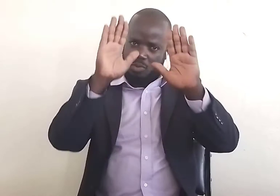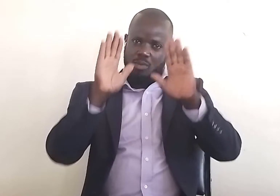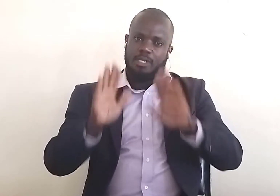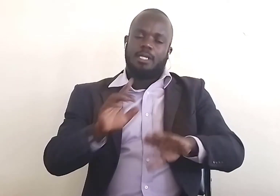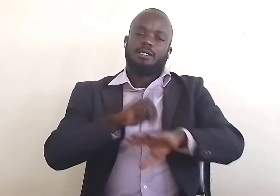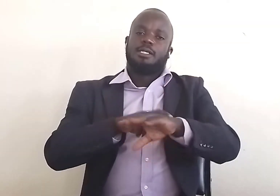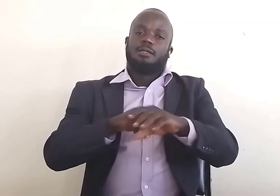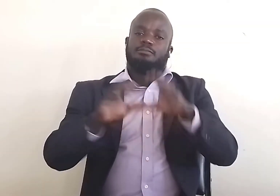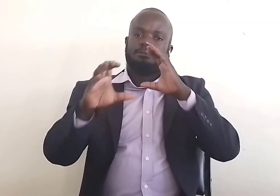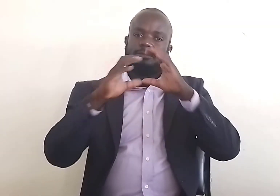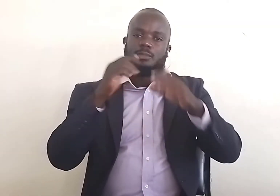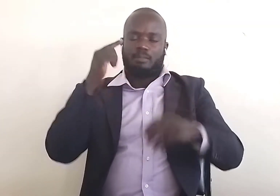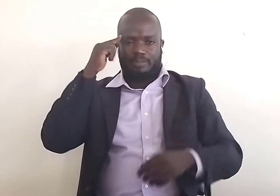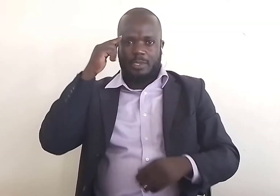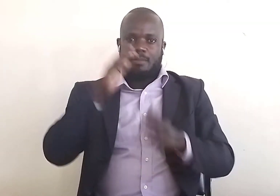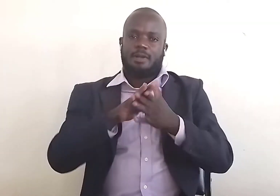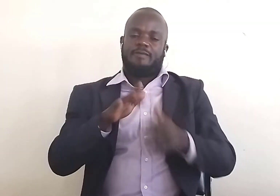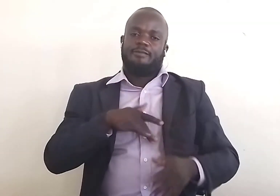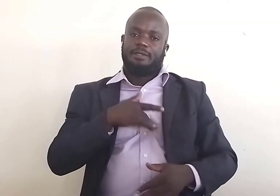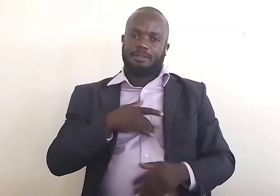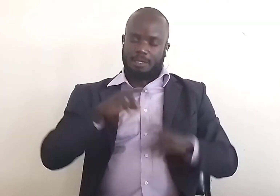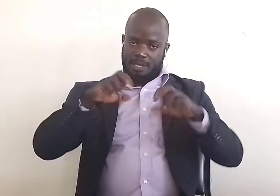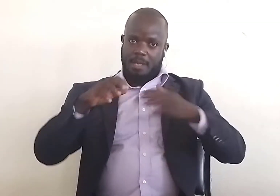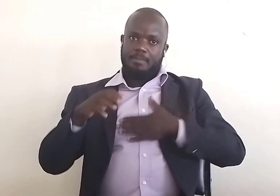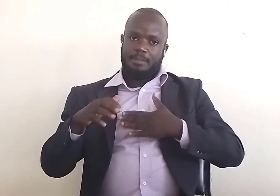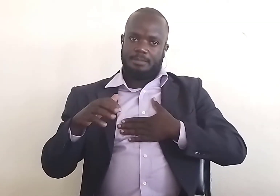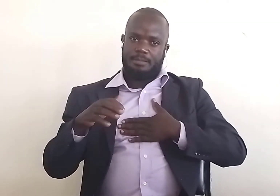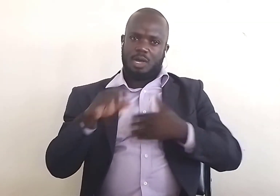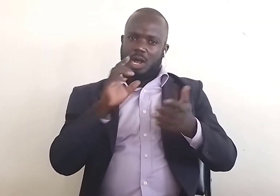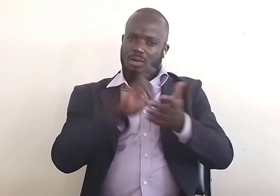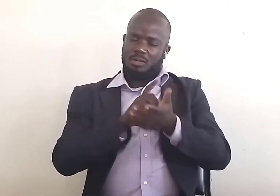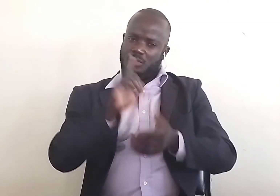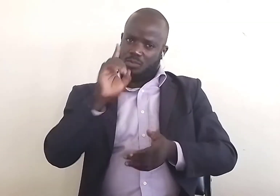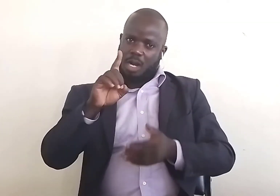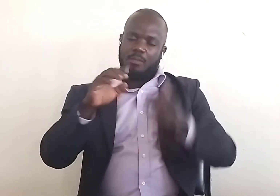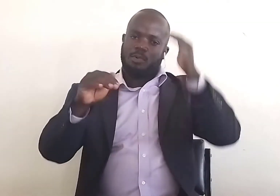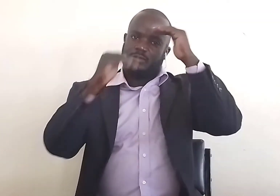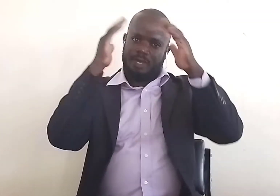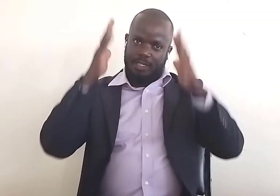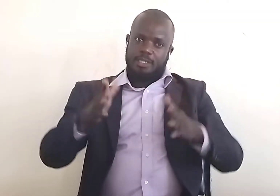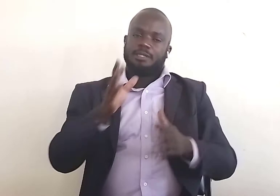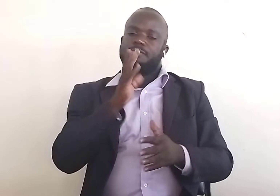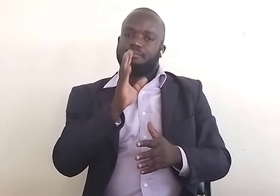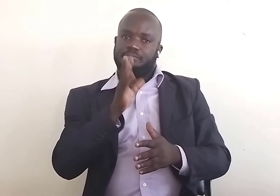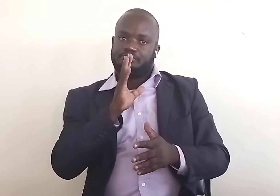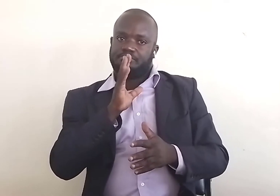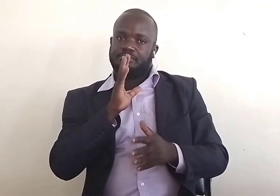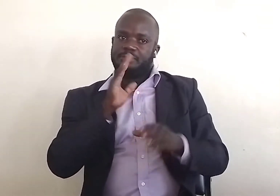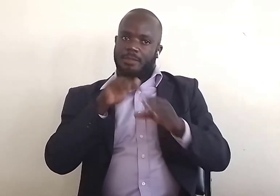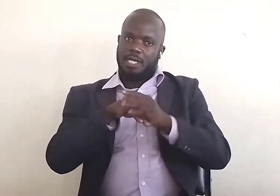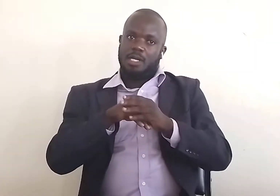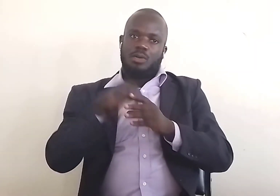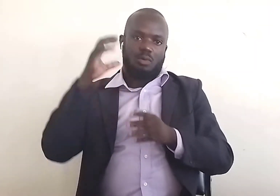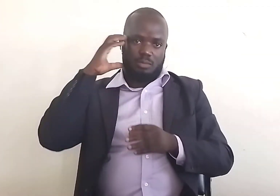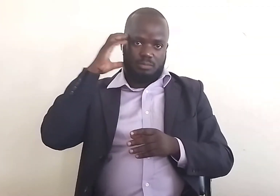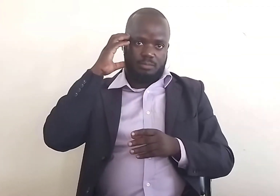inner feelings. In her research, Dr. Engelberg, professor of speech at Prince George College, has suggested that